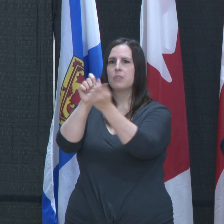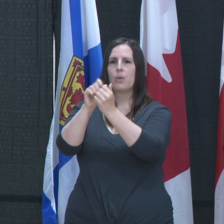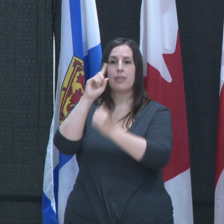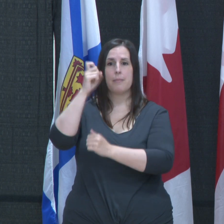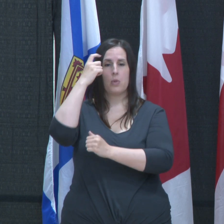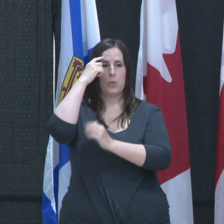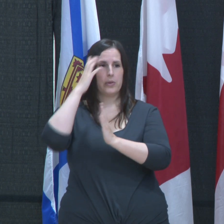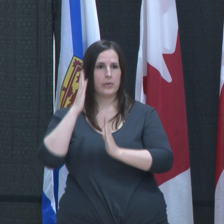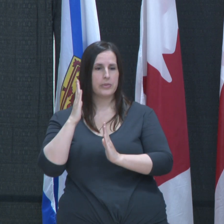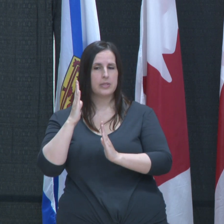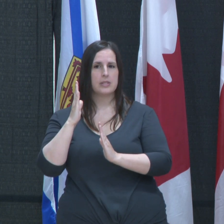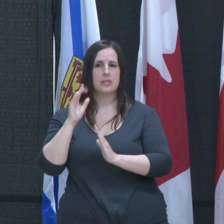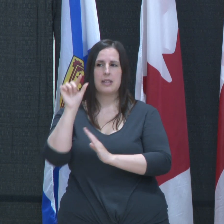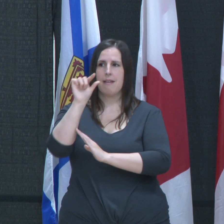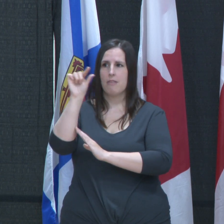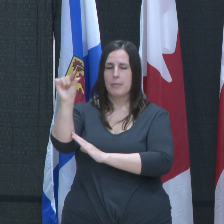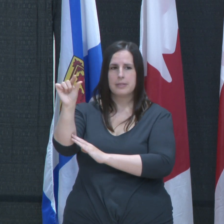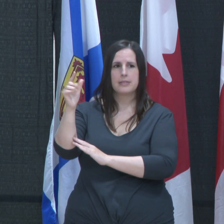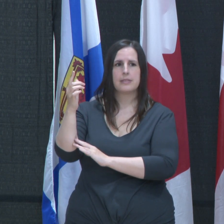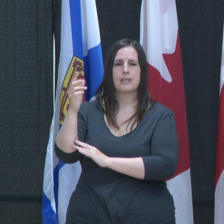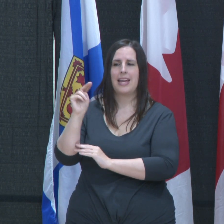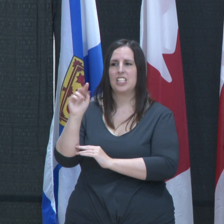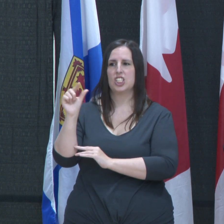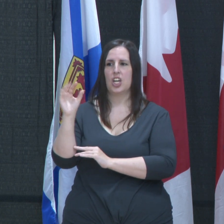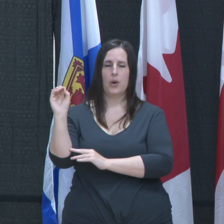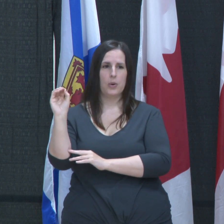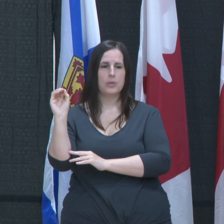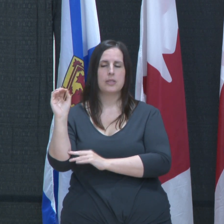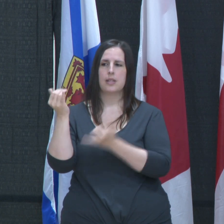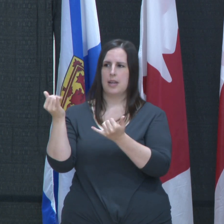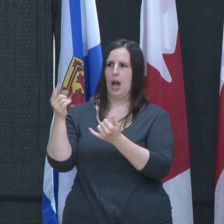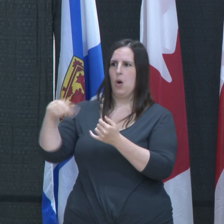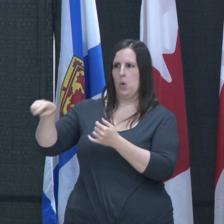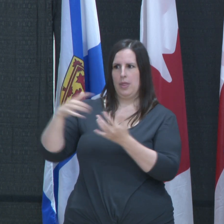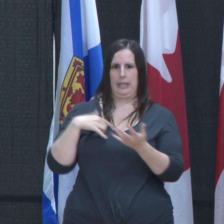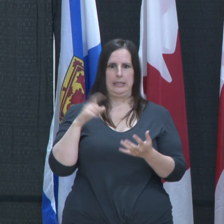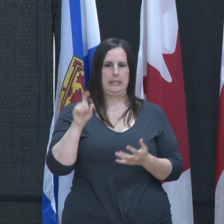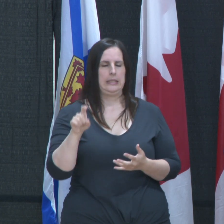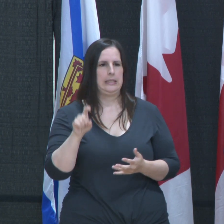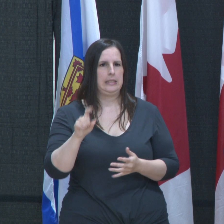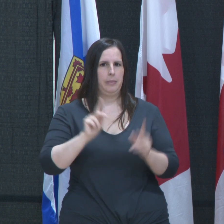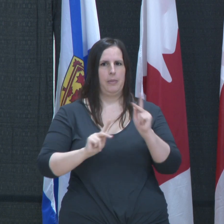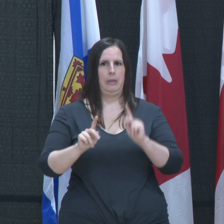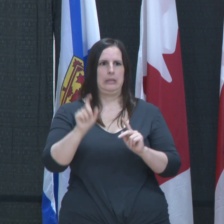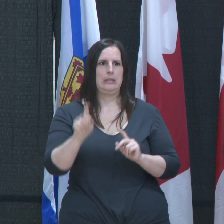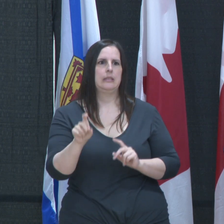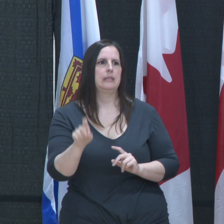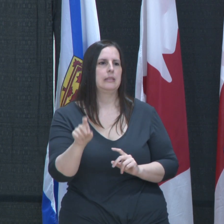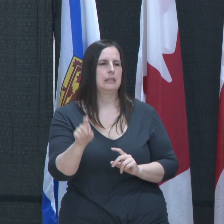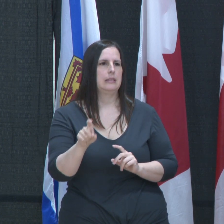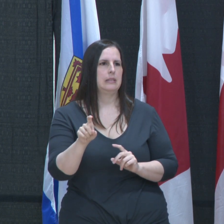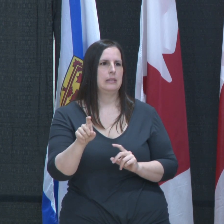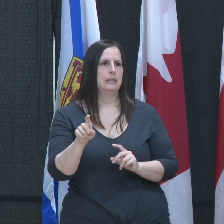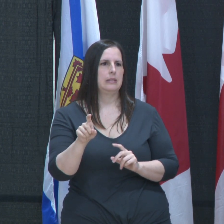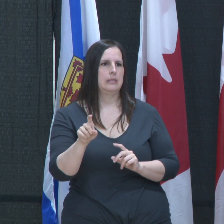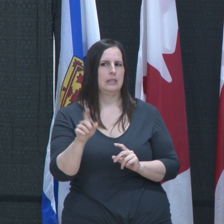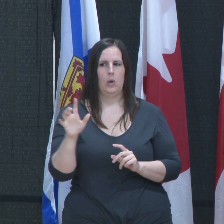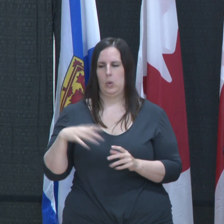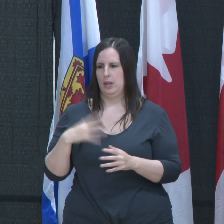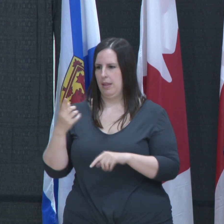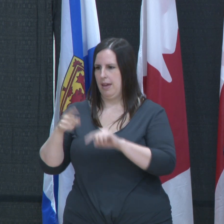government organizations and NGOs, there's now a labor force squeeze that employers are having